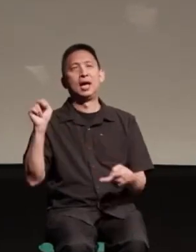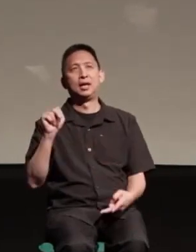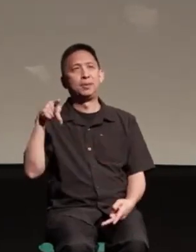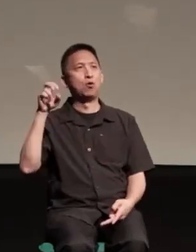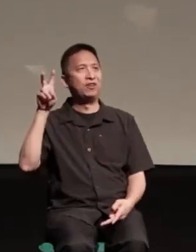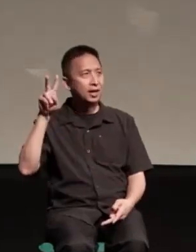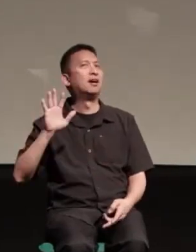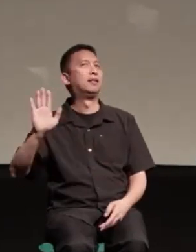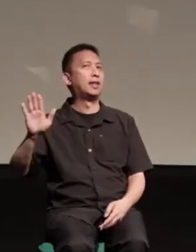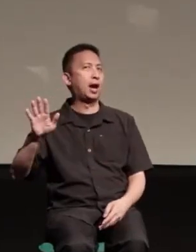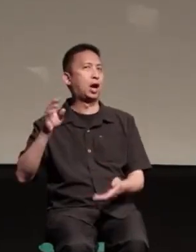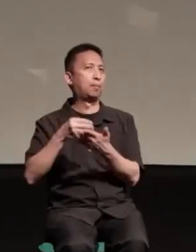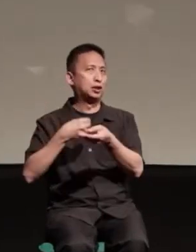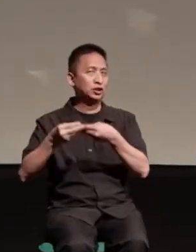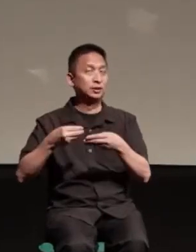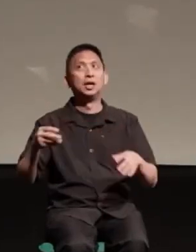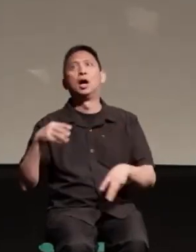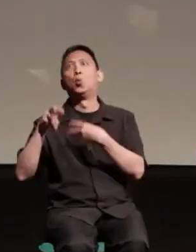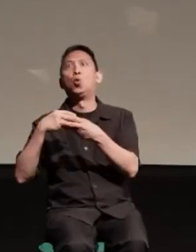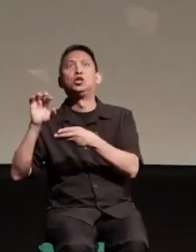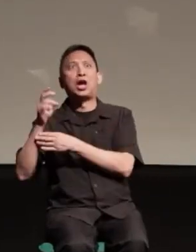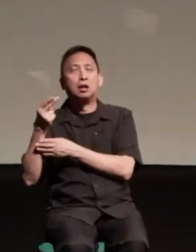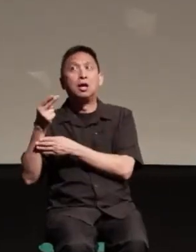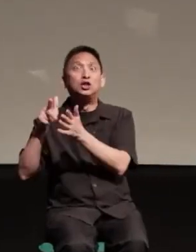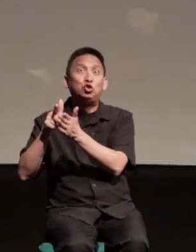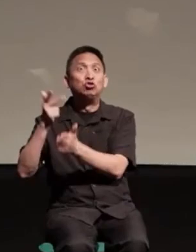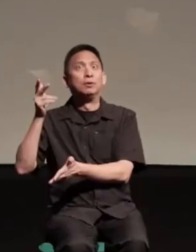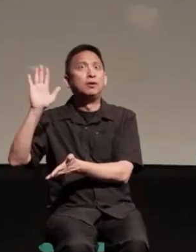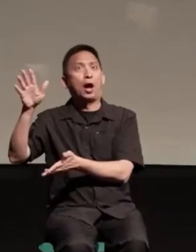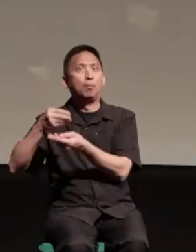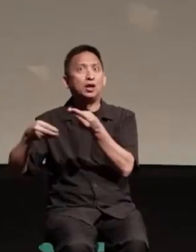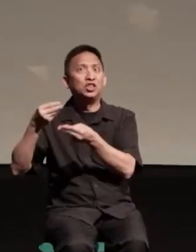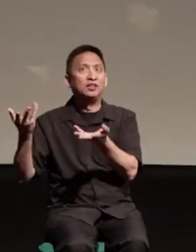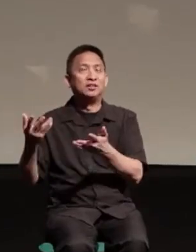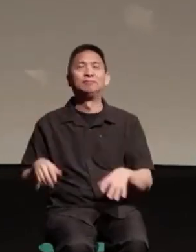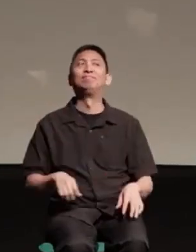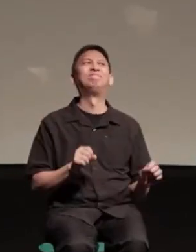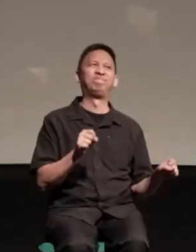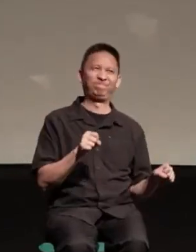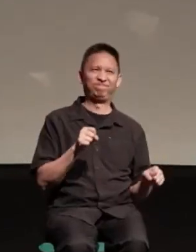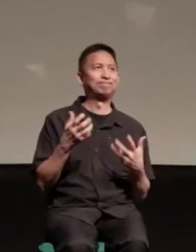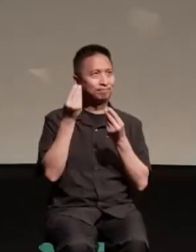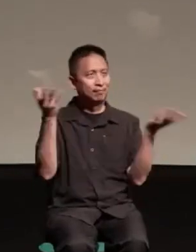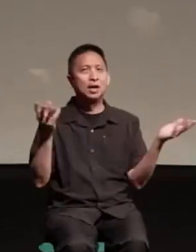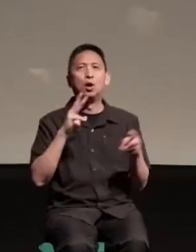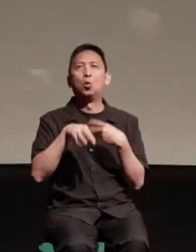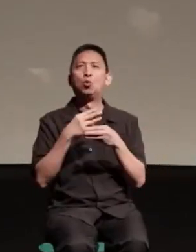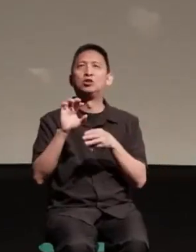and triple World Channel's budget. That's actually something I'd like to point out right here. So World Channel is the digital